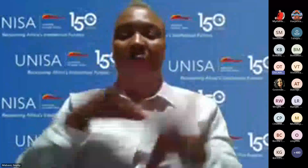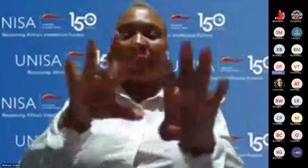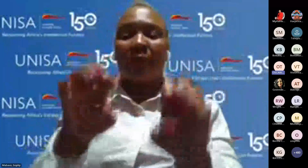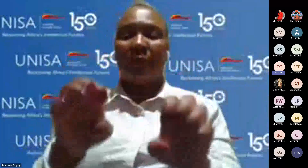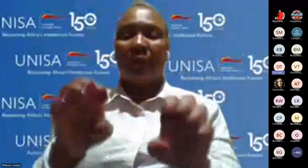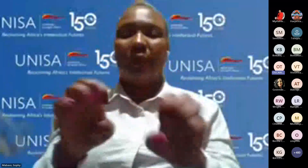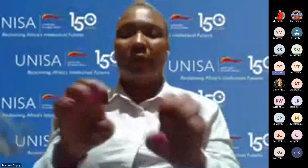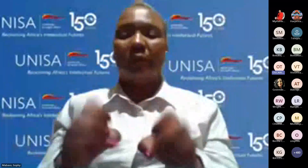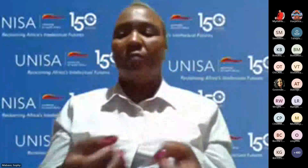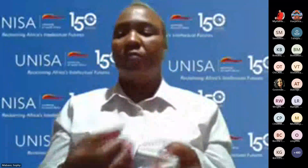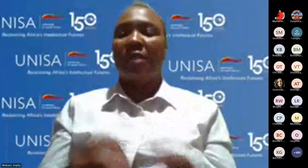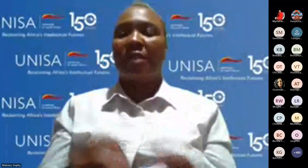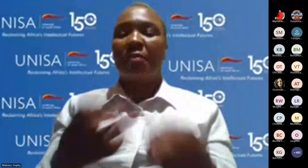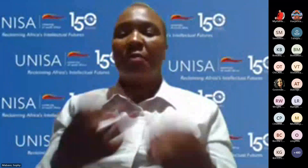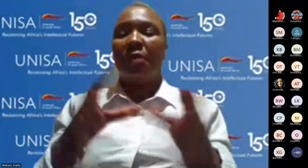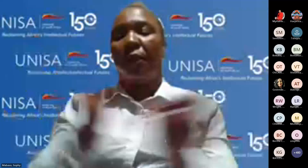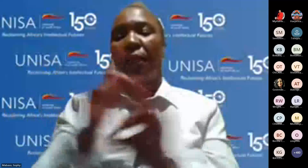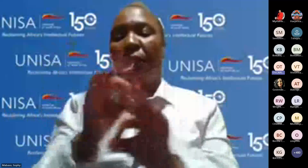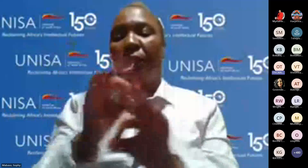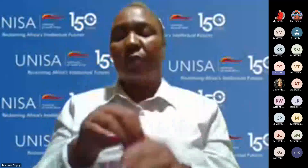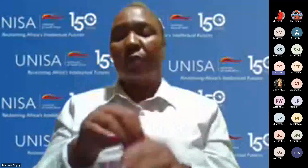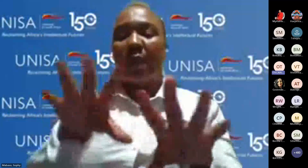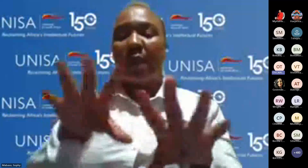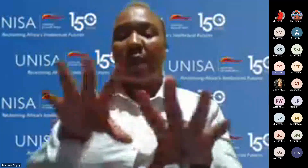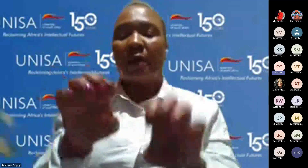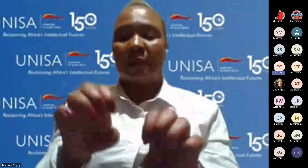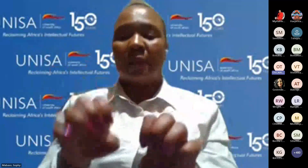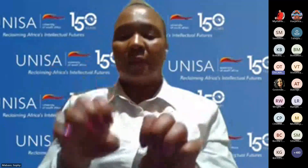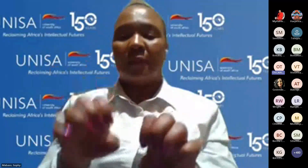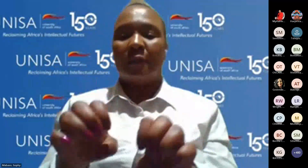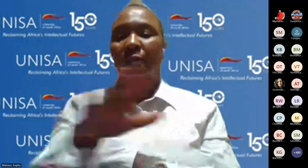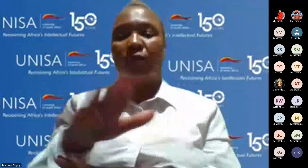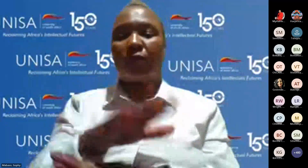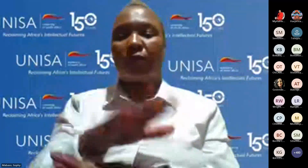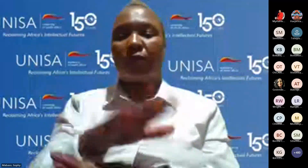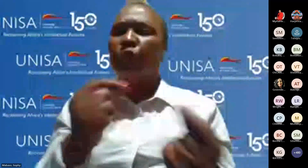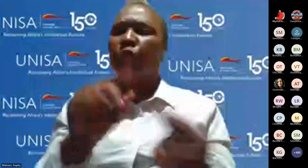hadn't submitted. So what should we do?